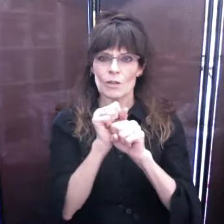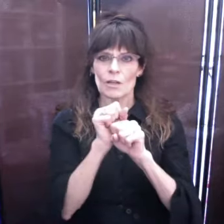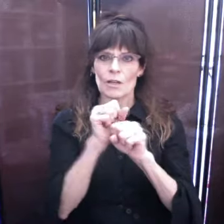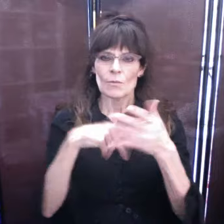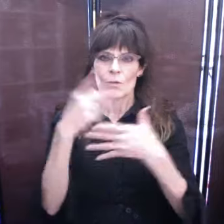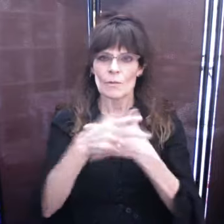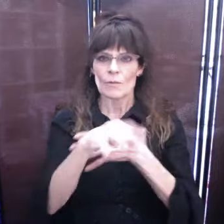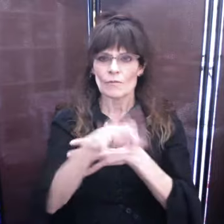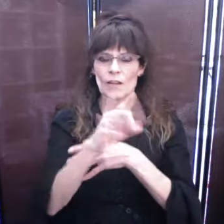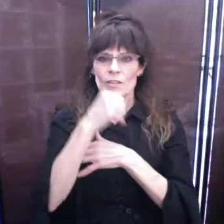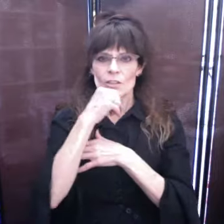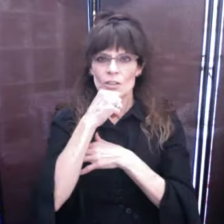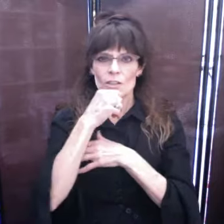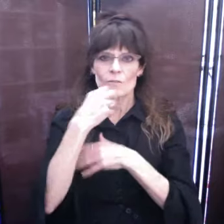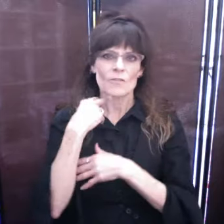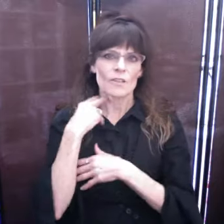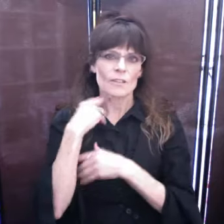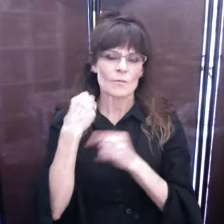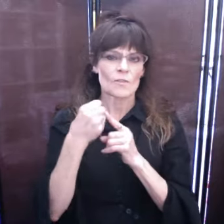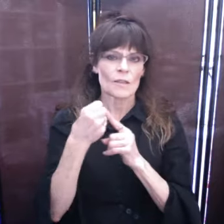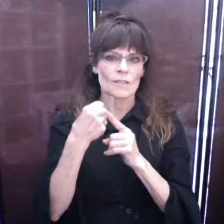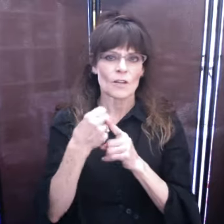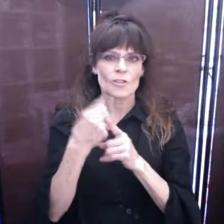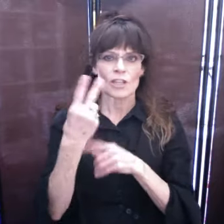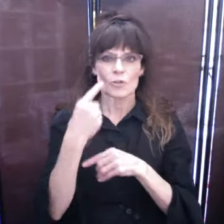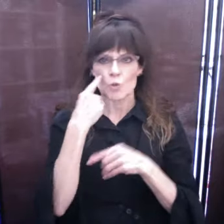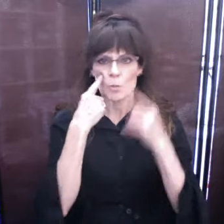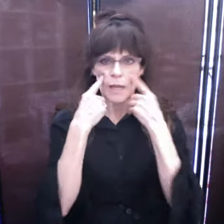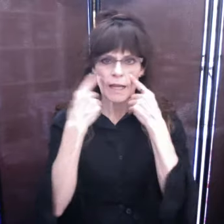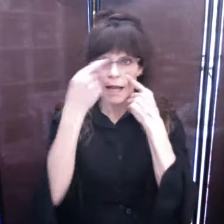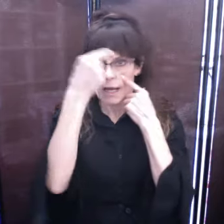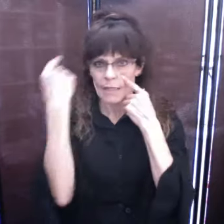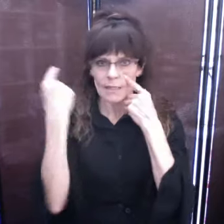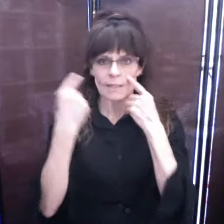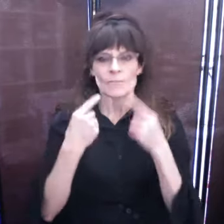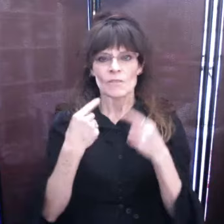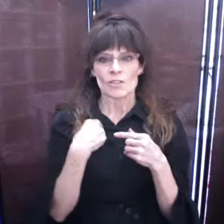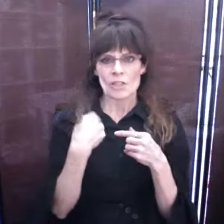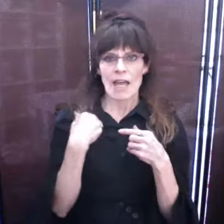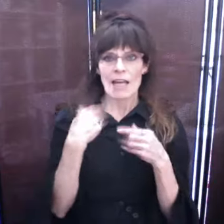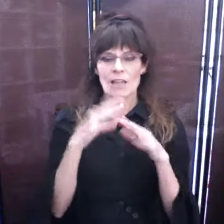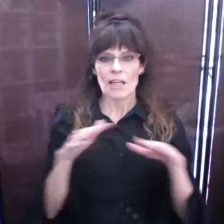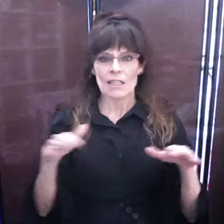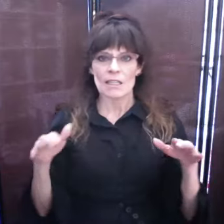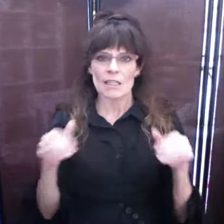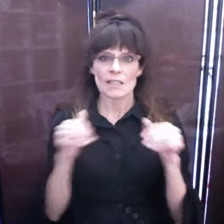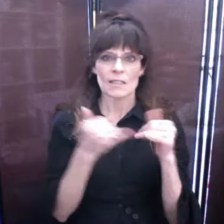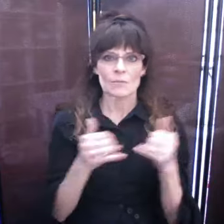who was a victim of domestic violence, had 2 black eyes, could barely pay her bills, had a bunch of little kids that played in the dirt, had dirty clothes.